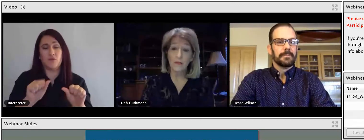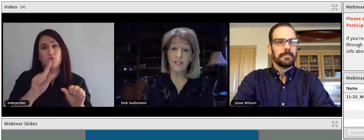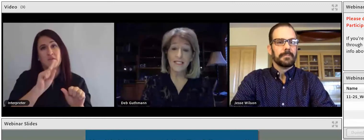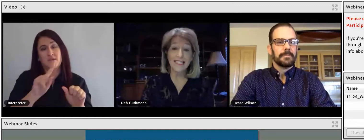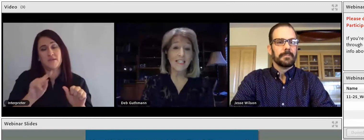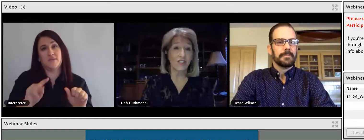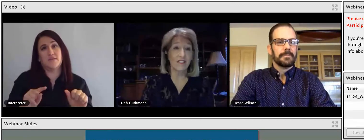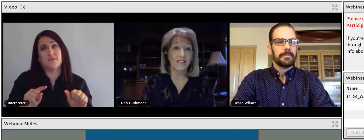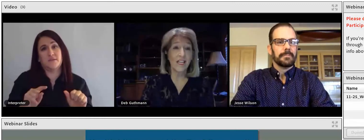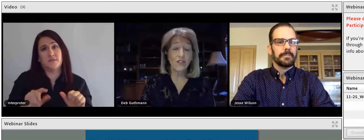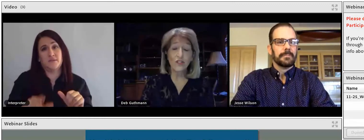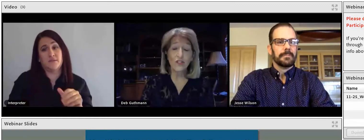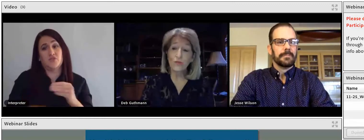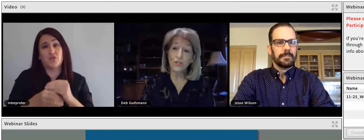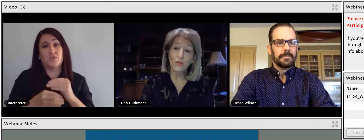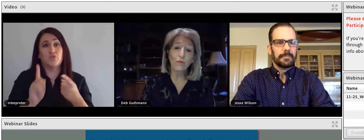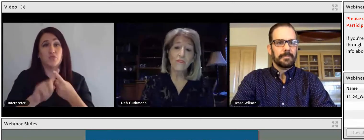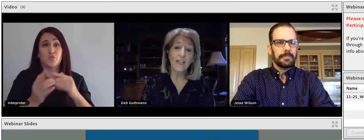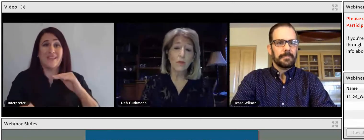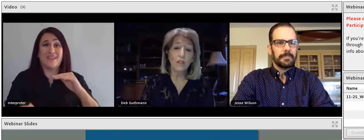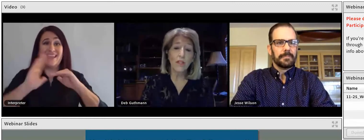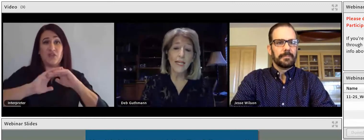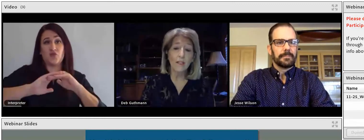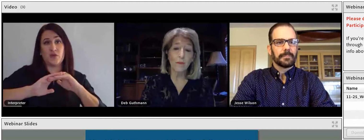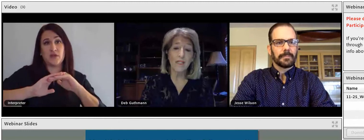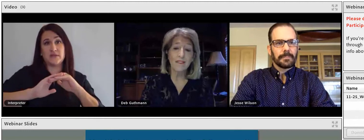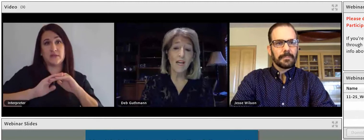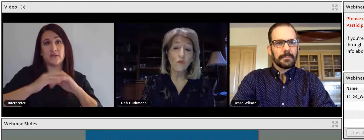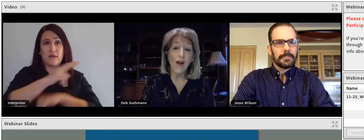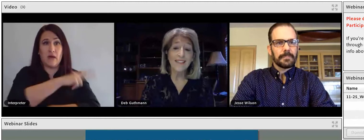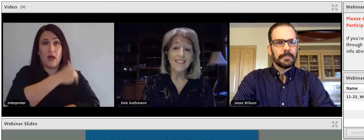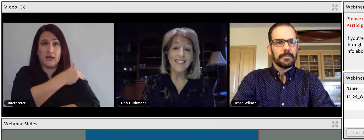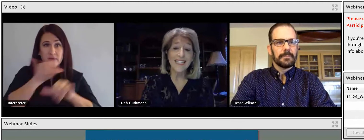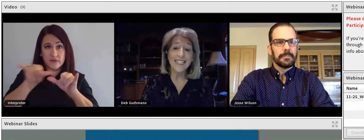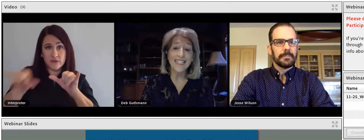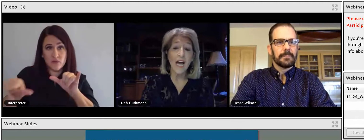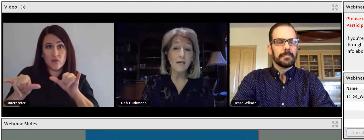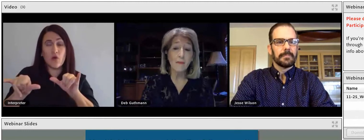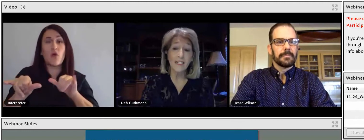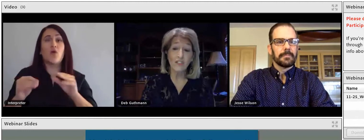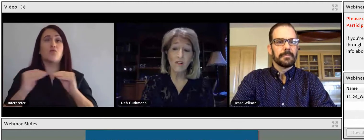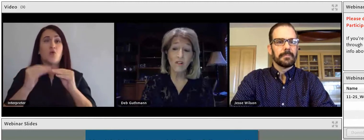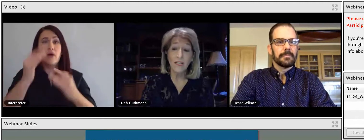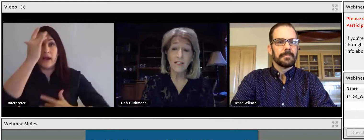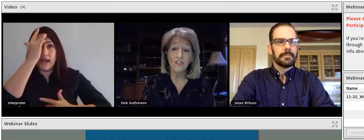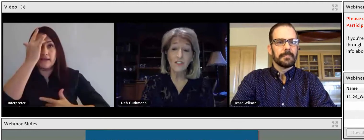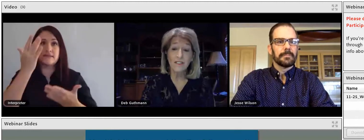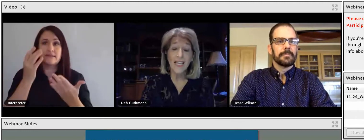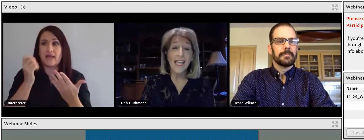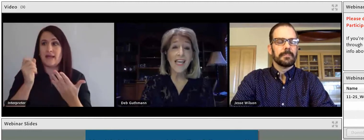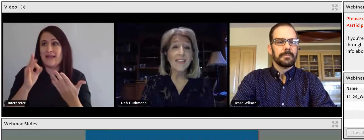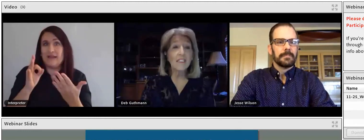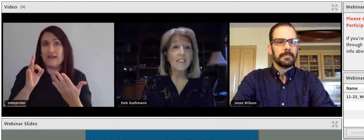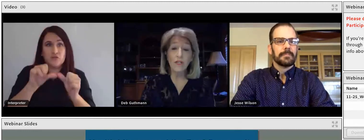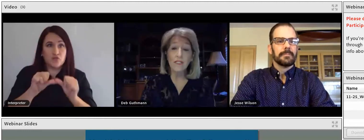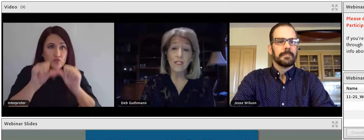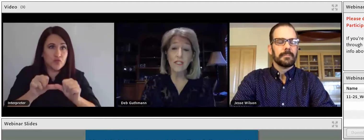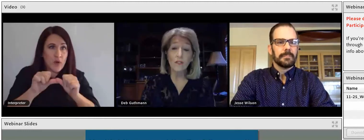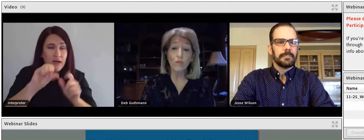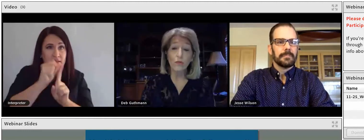increased hospitalization due to preventable ailments arising in unmanaged chronic conditions